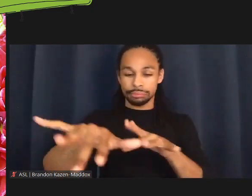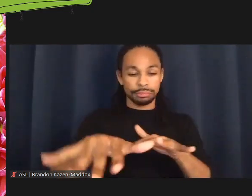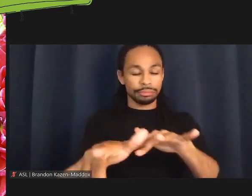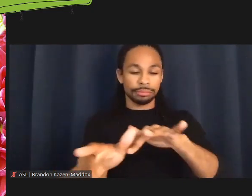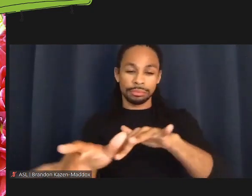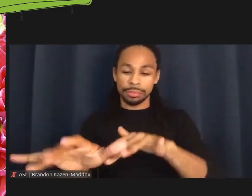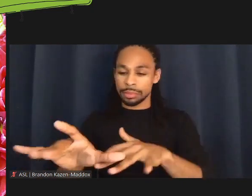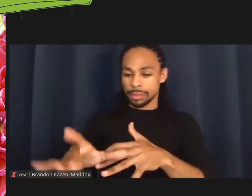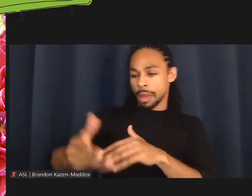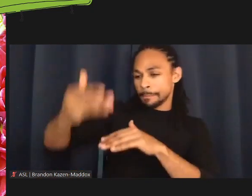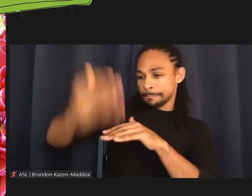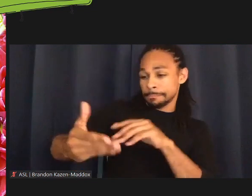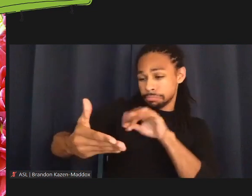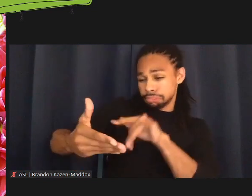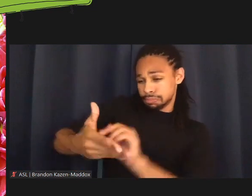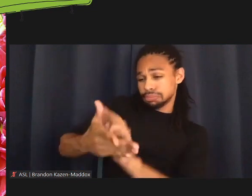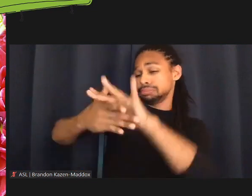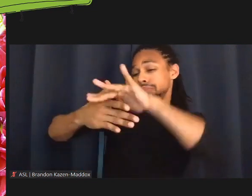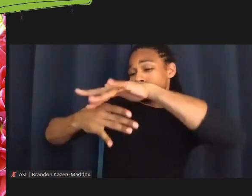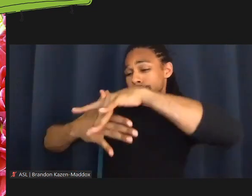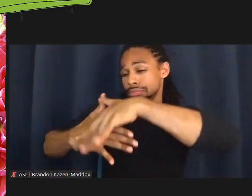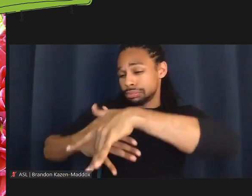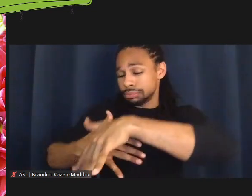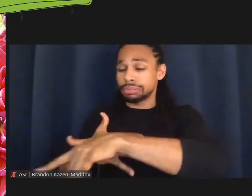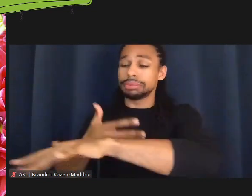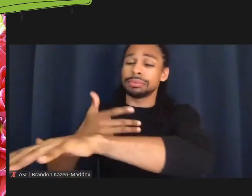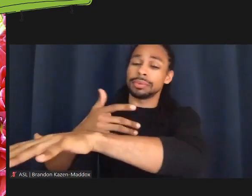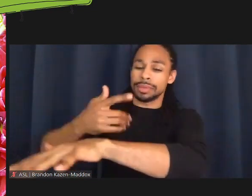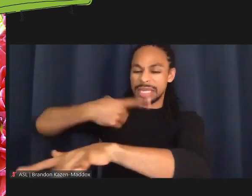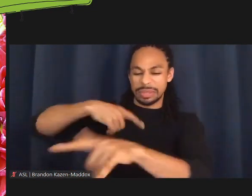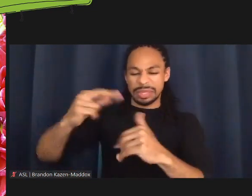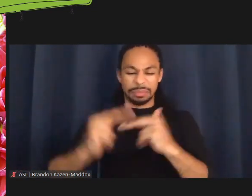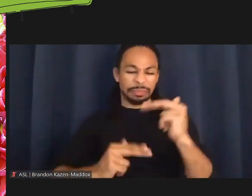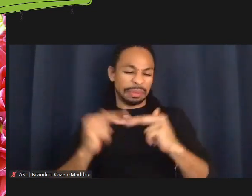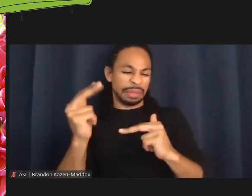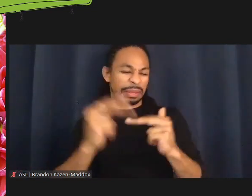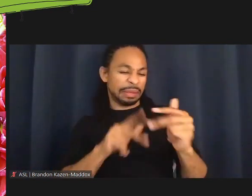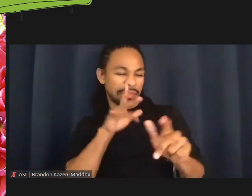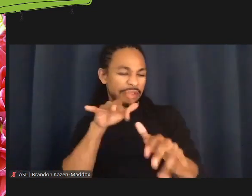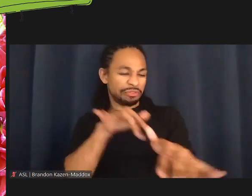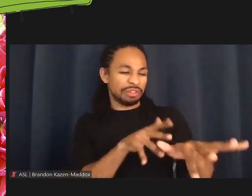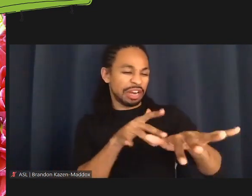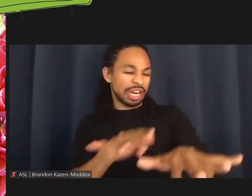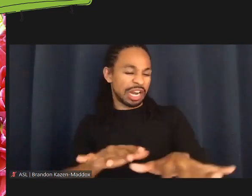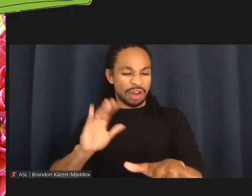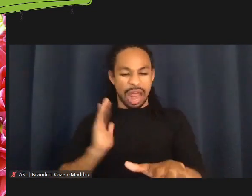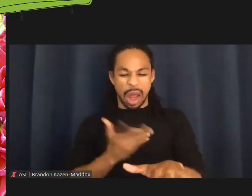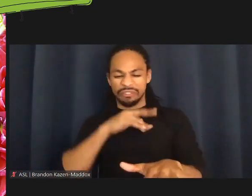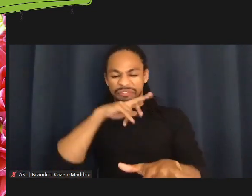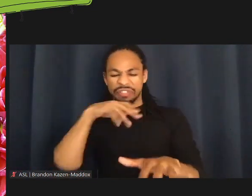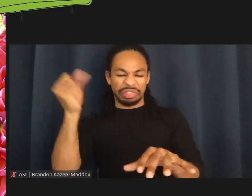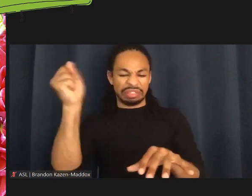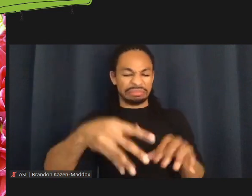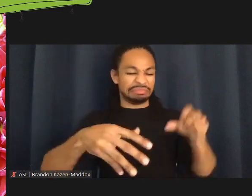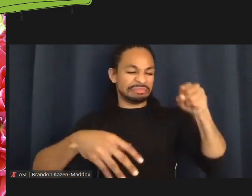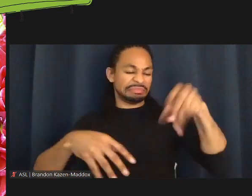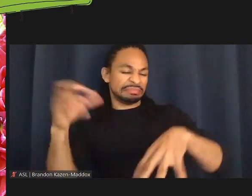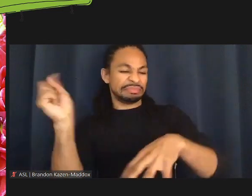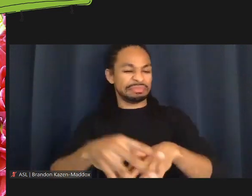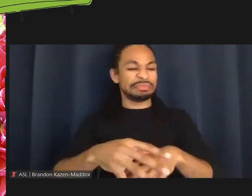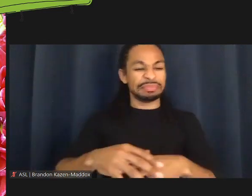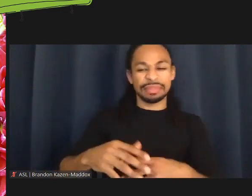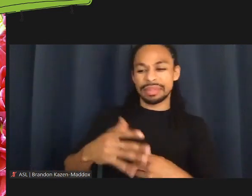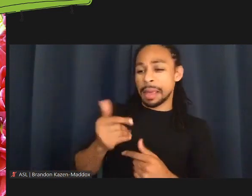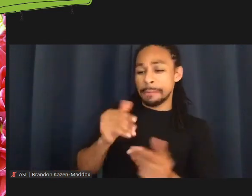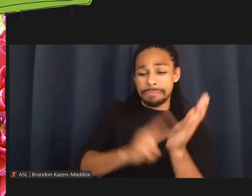lichen river, river we velvet with our filth. River of butter and river of witches,